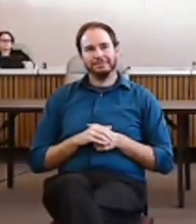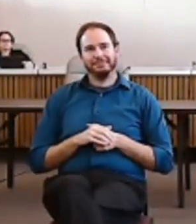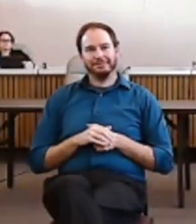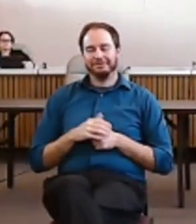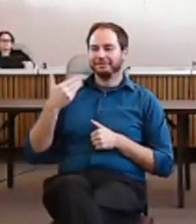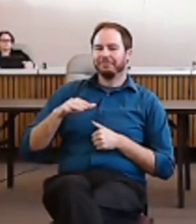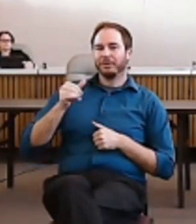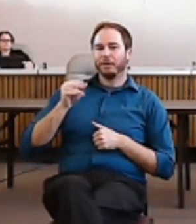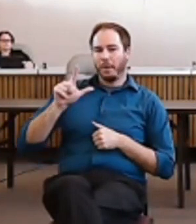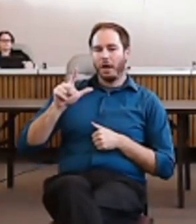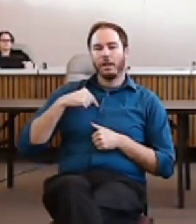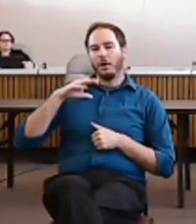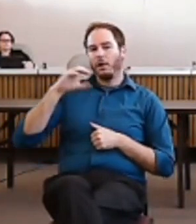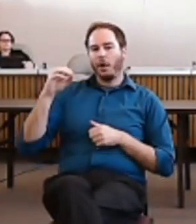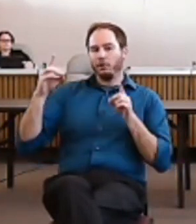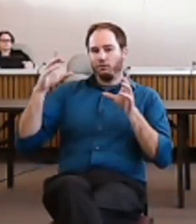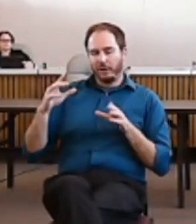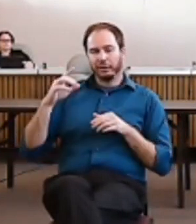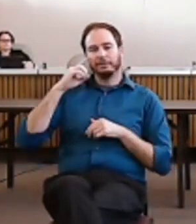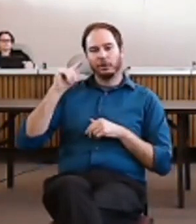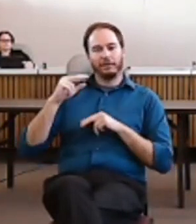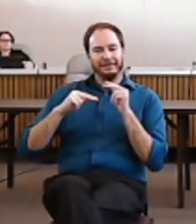Jim Malka, Director of Facilities with West Her.